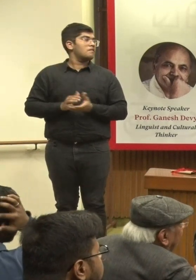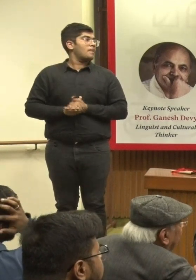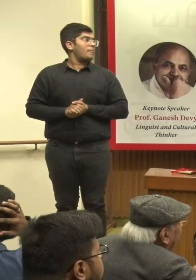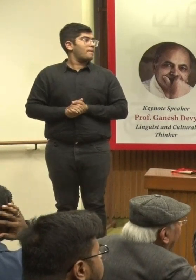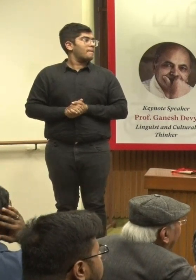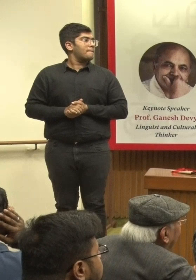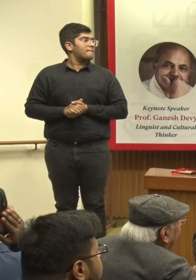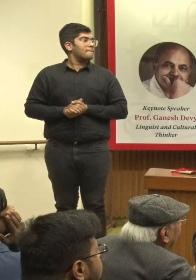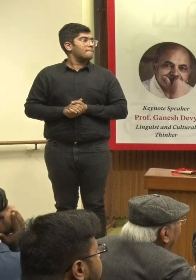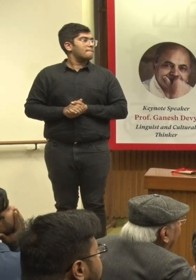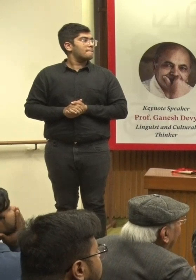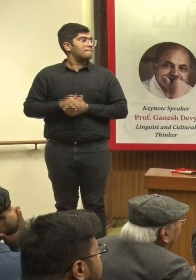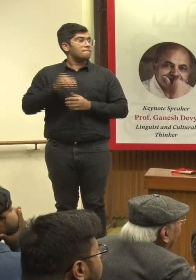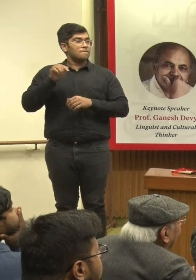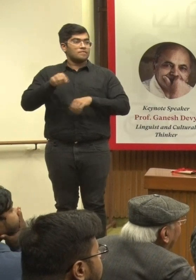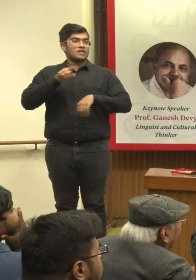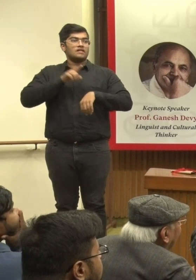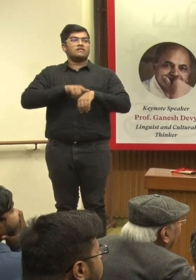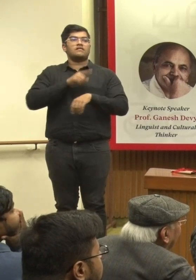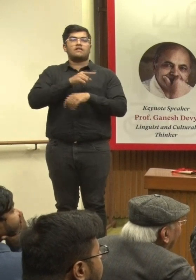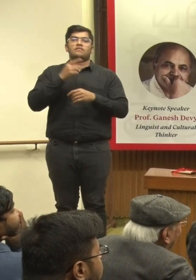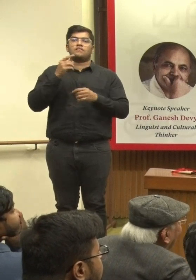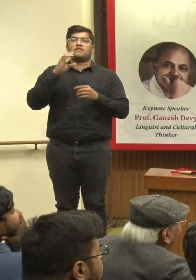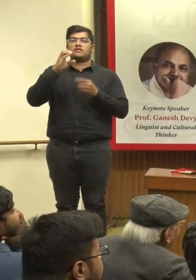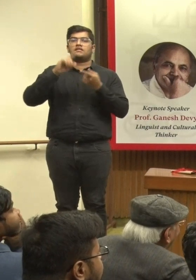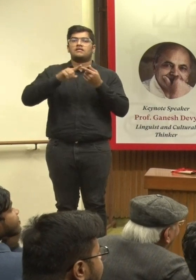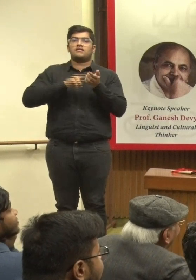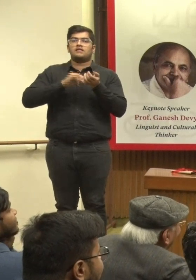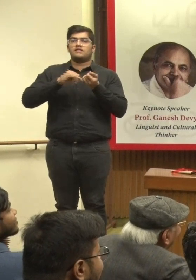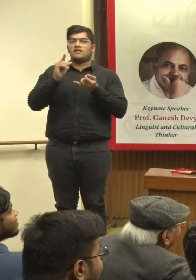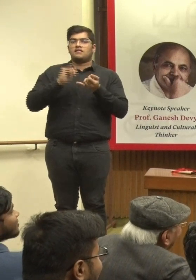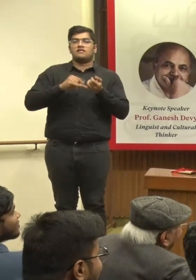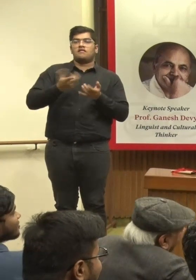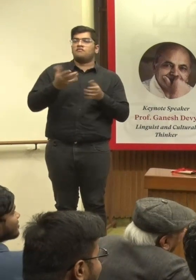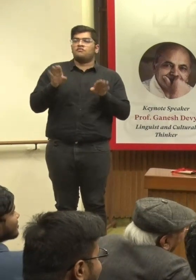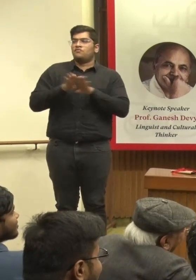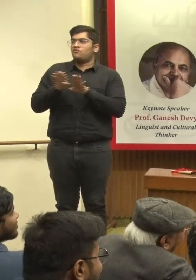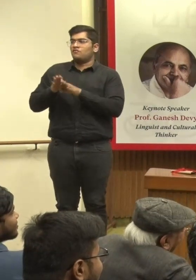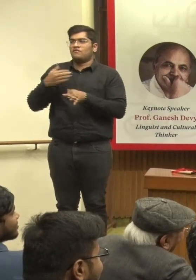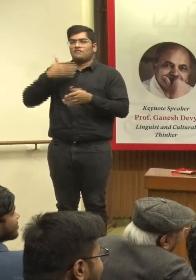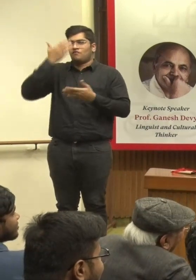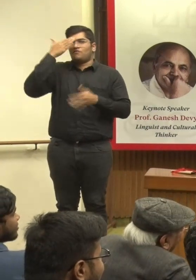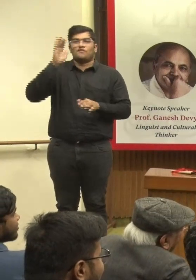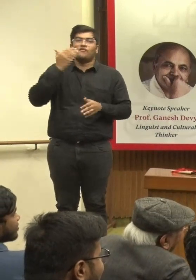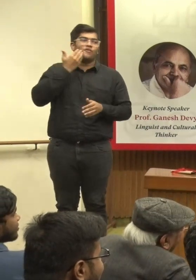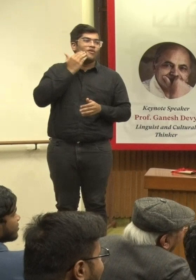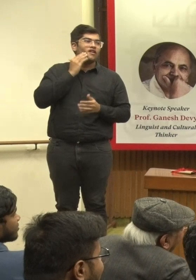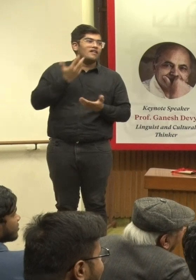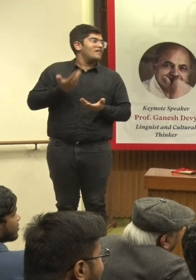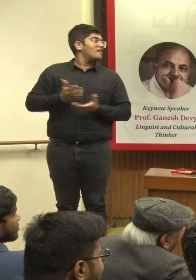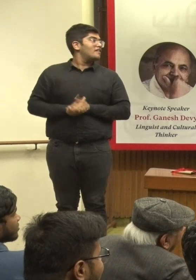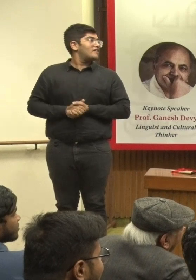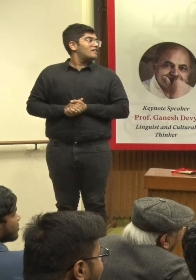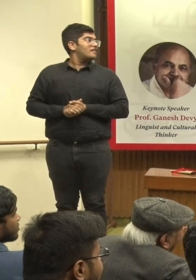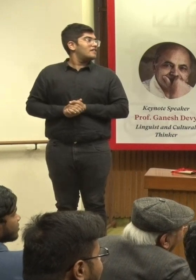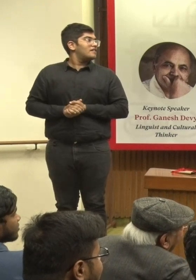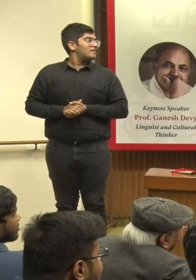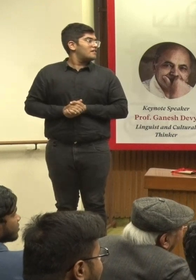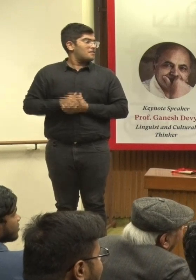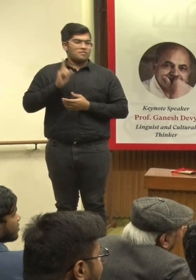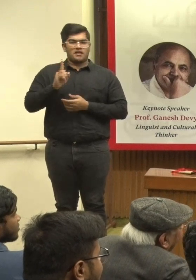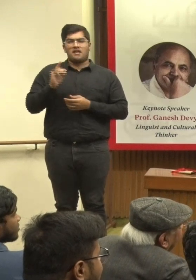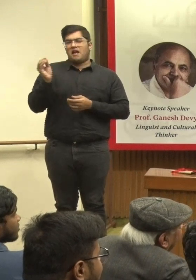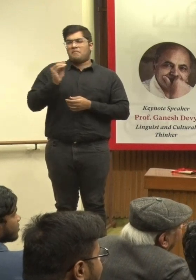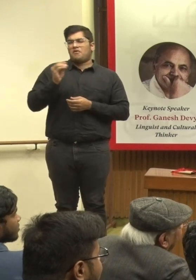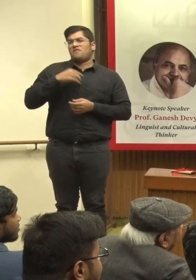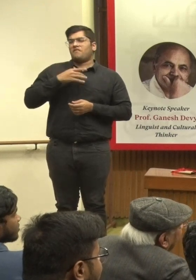This time the census has gone on sabbatical, so we don't know what the numbers are. But it may be about 11